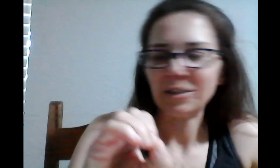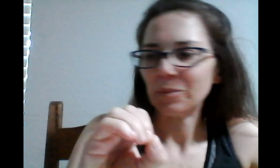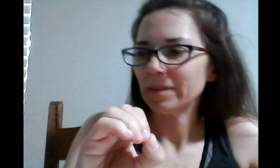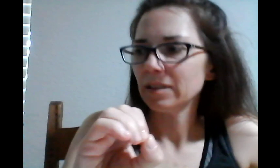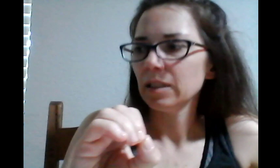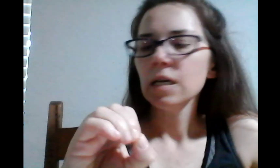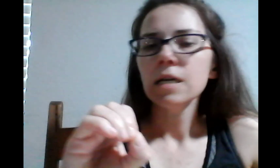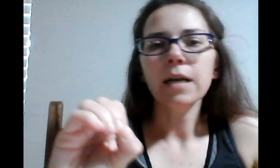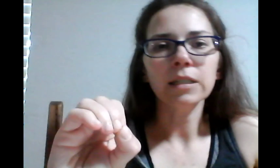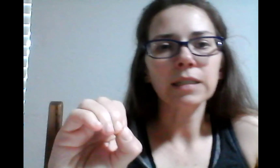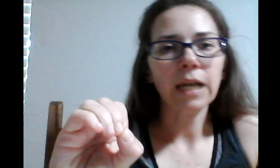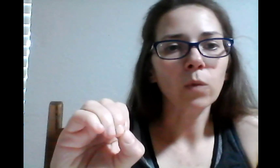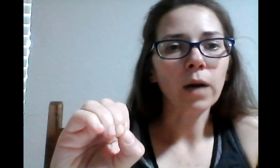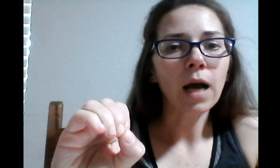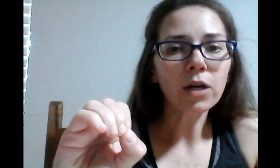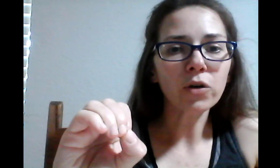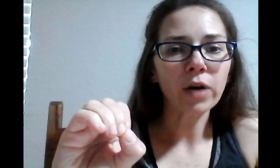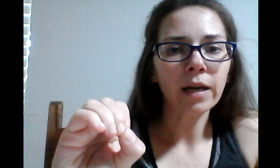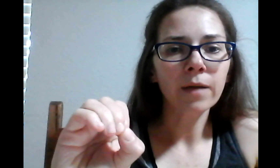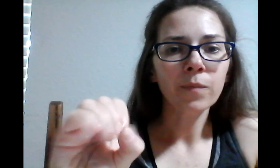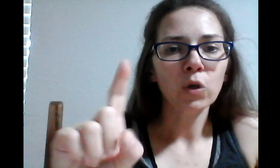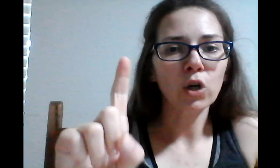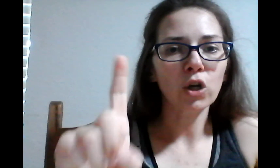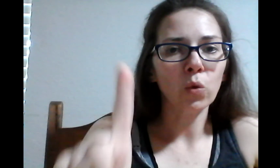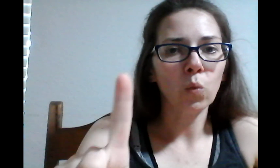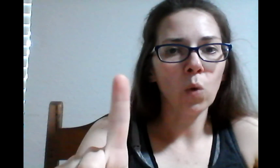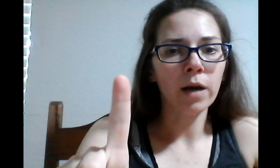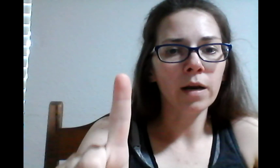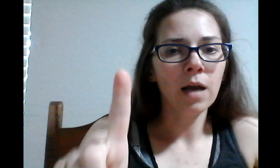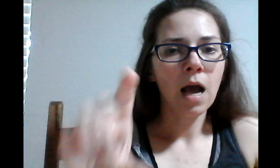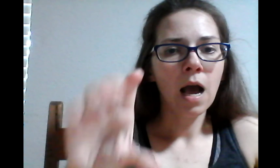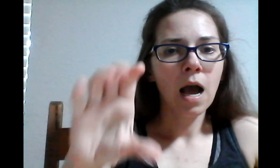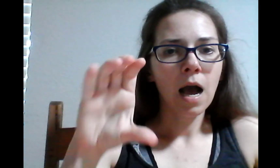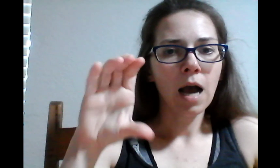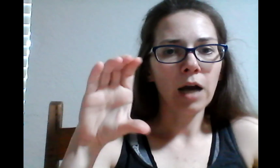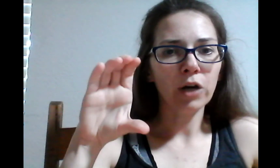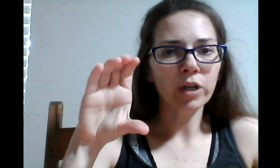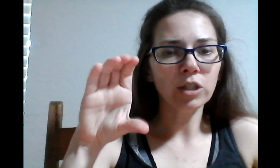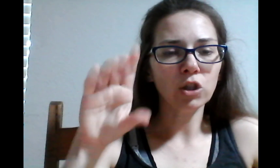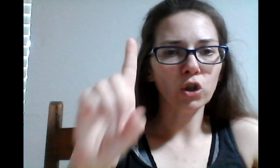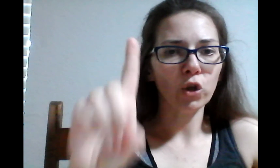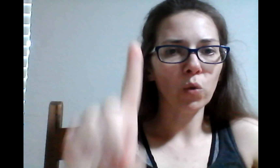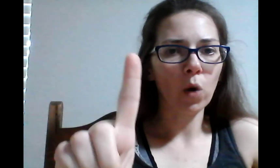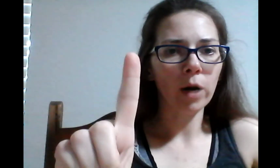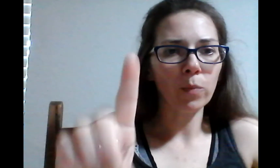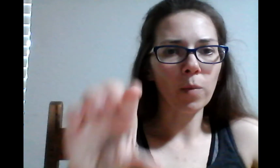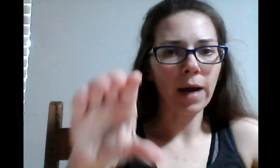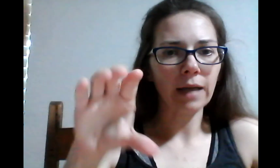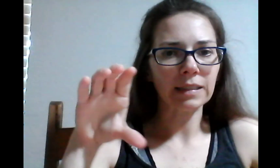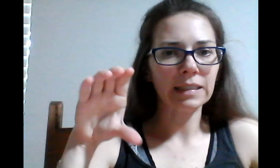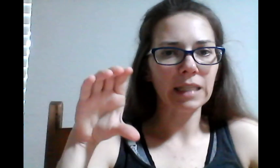helping me. And to sign 100, you can do 100. So you do your 1 and pull back the